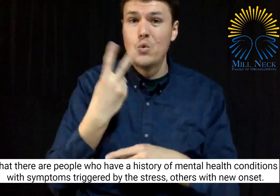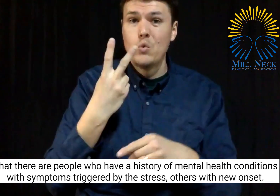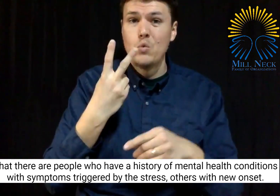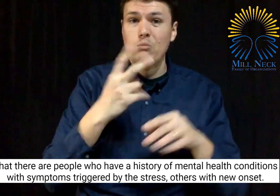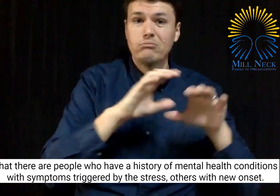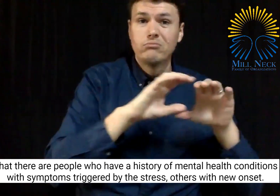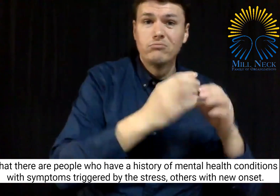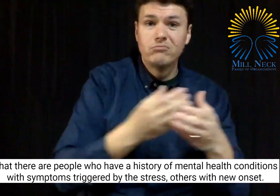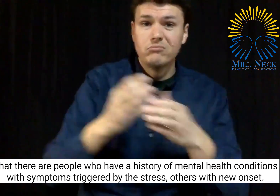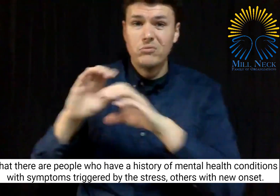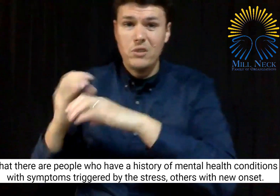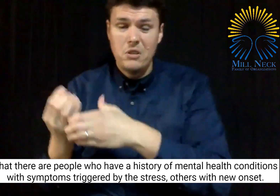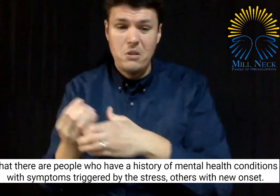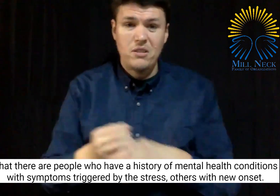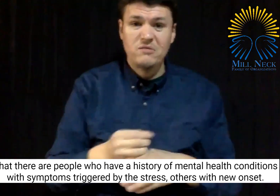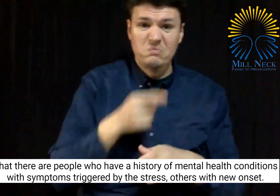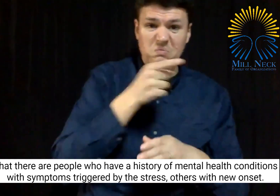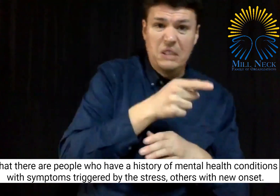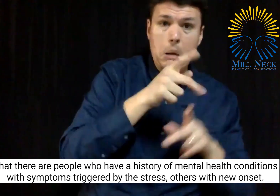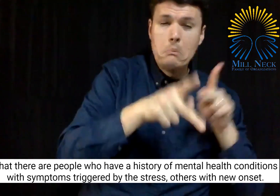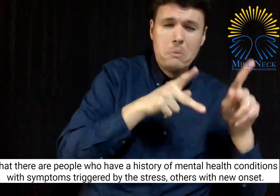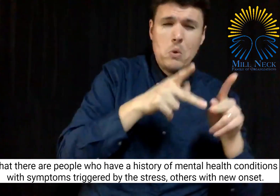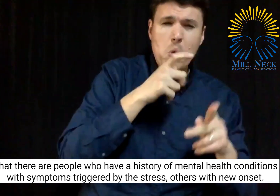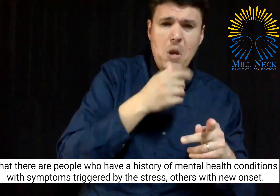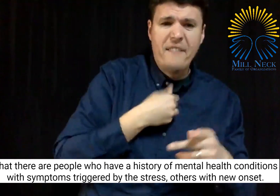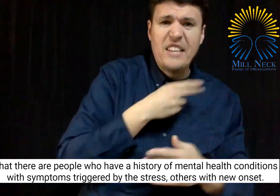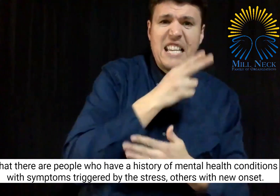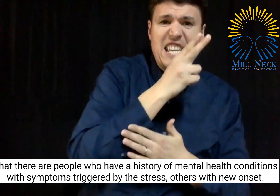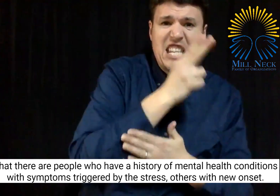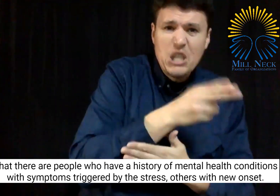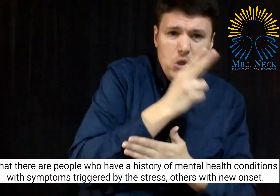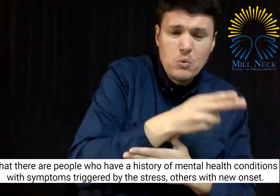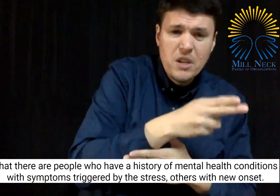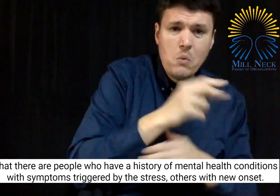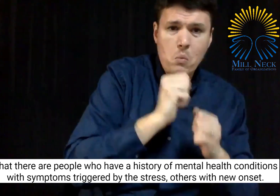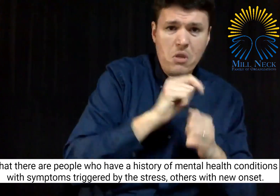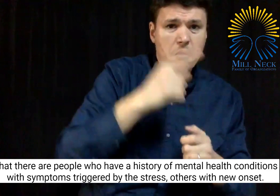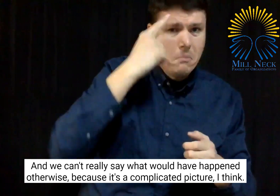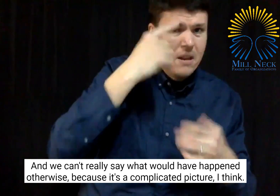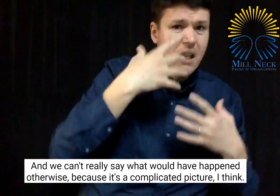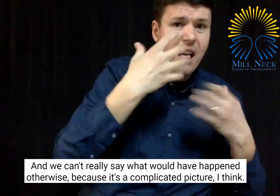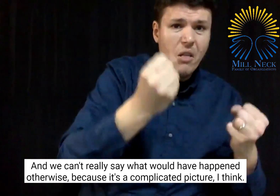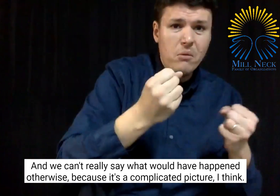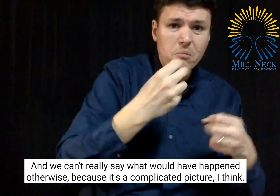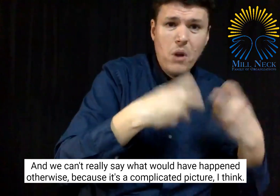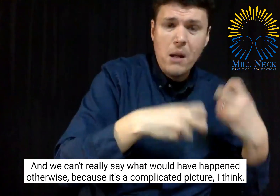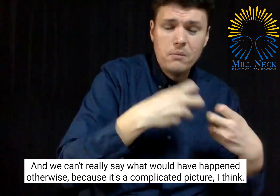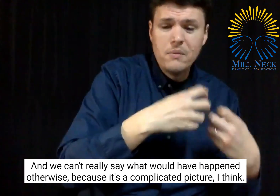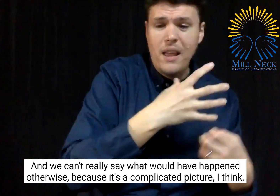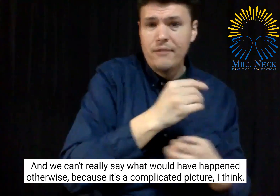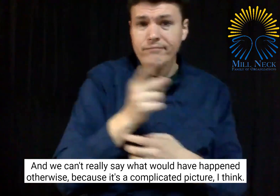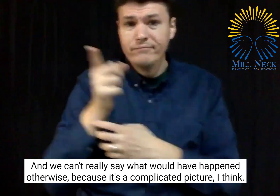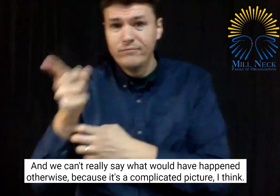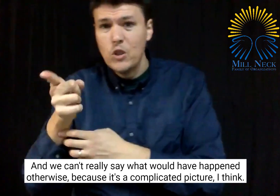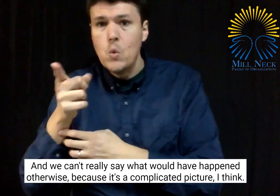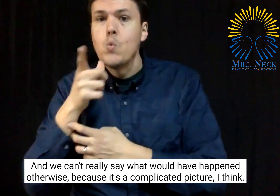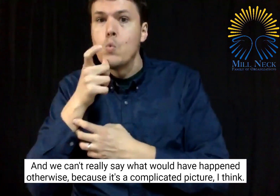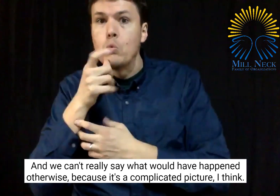who have a history of mental health conditions with symptoms triggered by the stress, others with new onset, and we can't really say what would have happened otherwise because